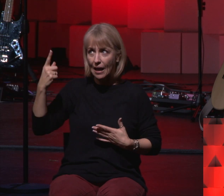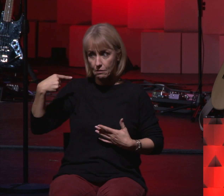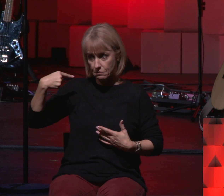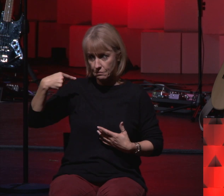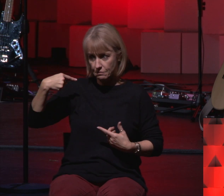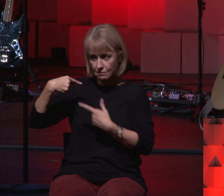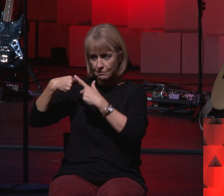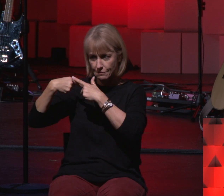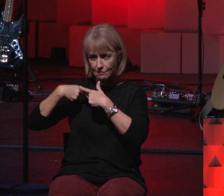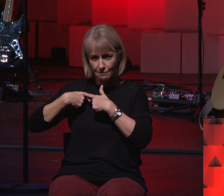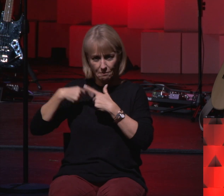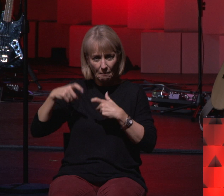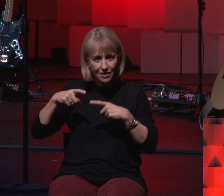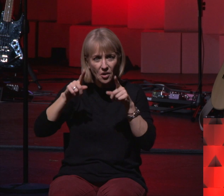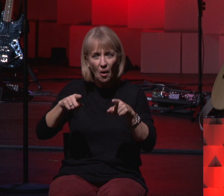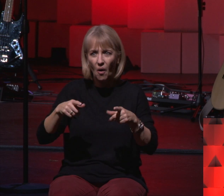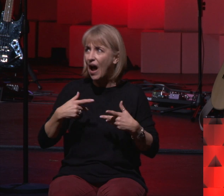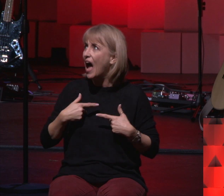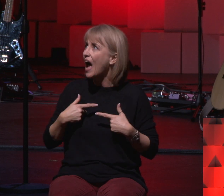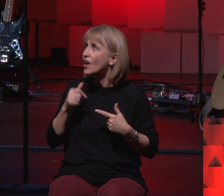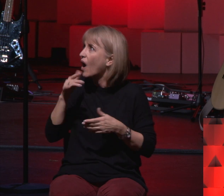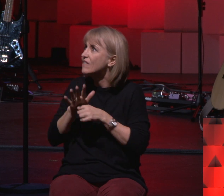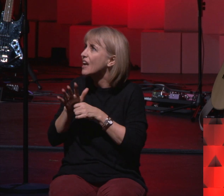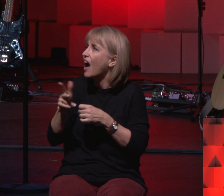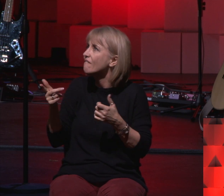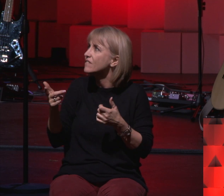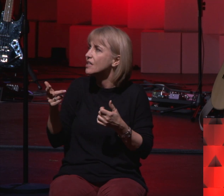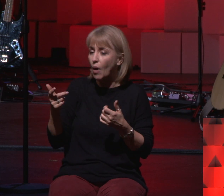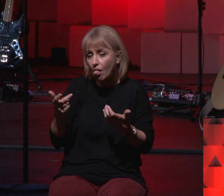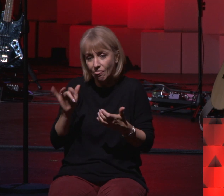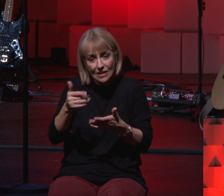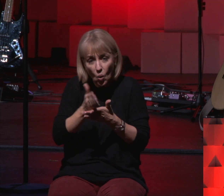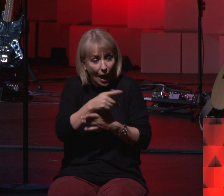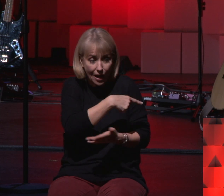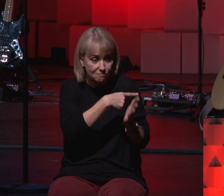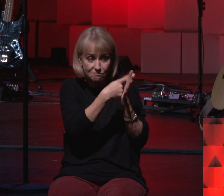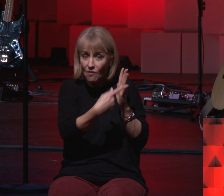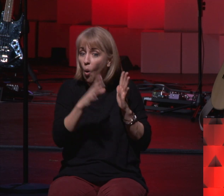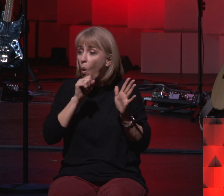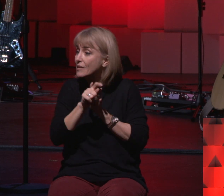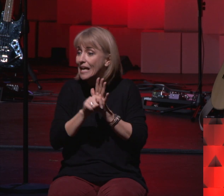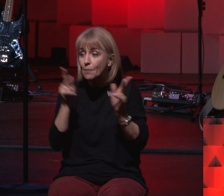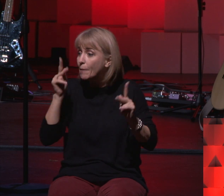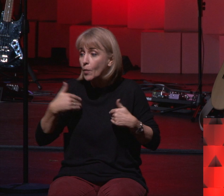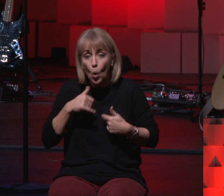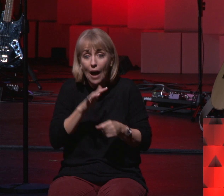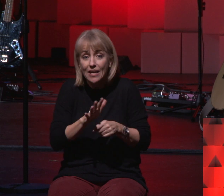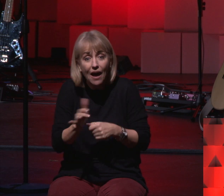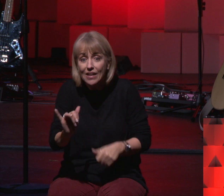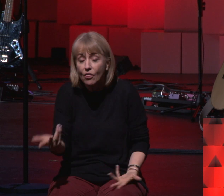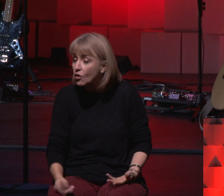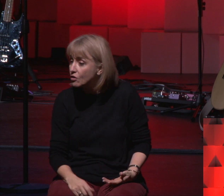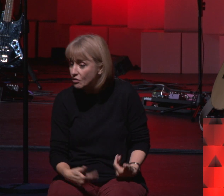do, and you say, I don't have enough. You're in great company with all kinds of people in the Bible. But you got the power of the Holy Spirit and God in your